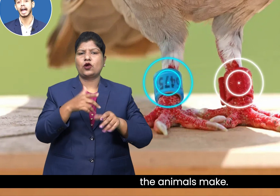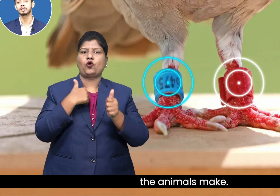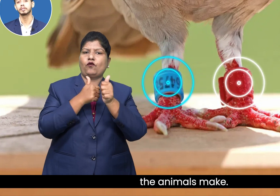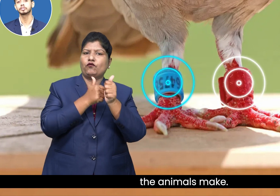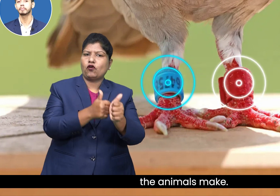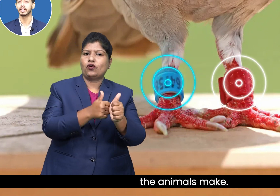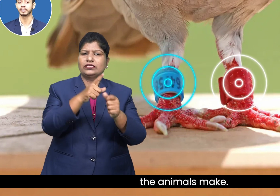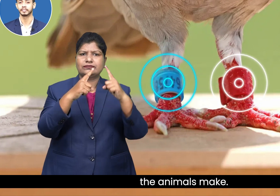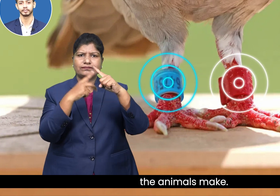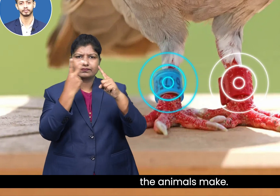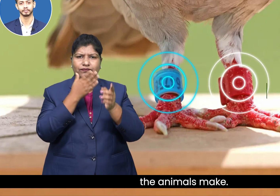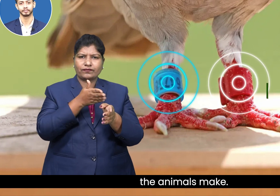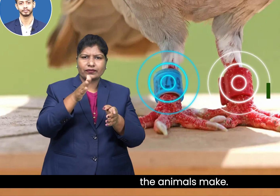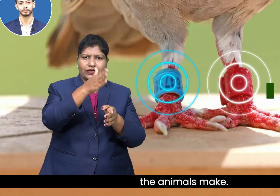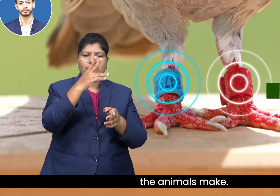the animals make.